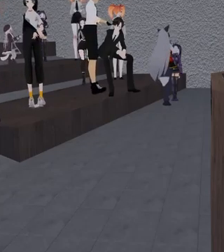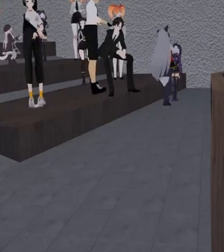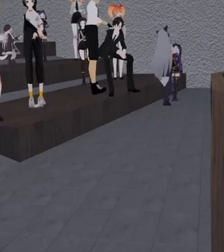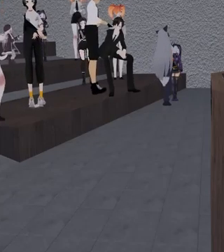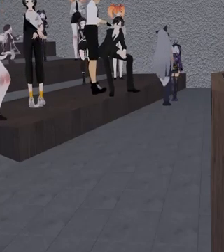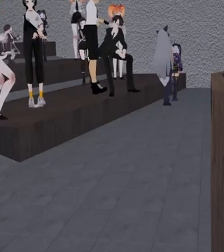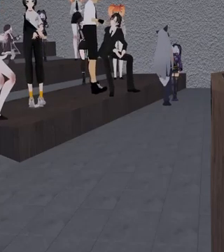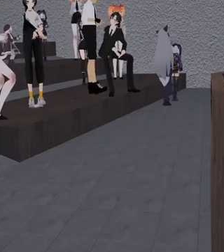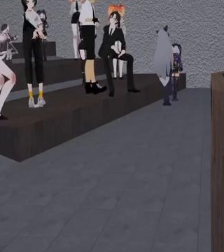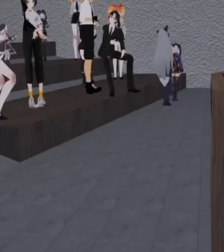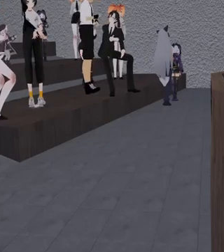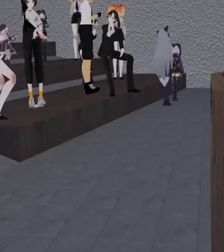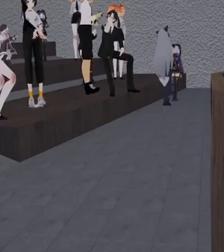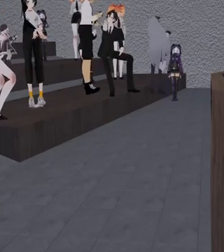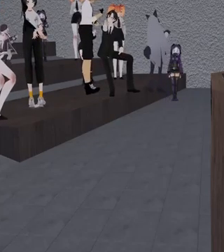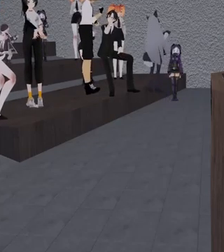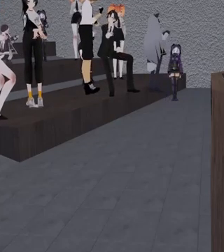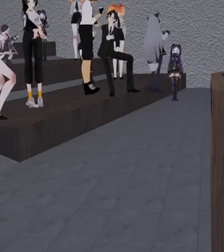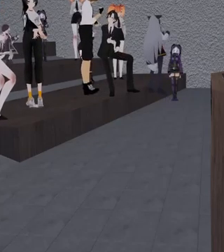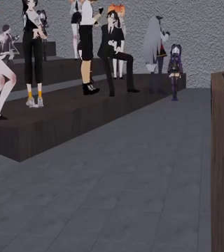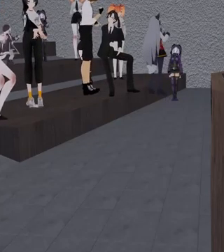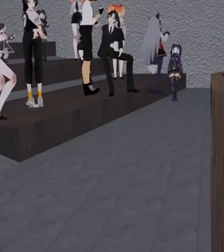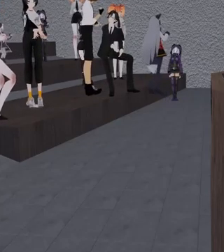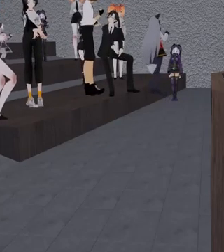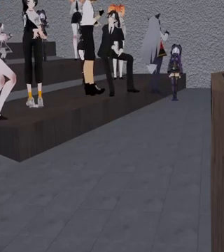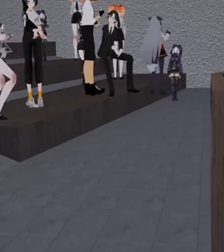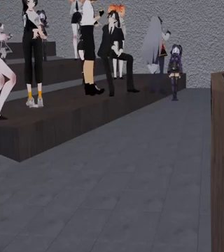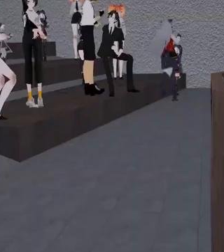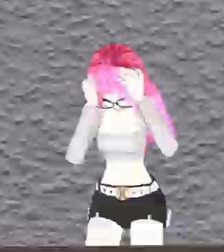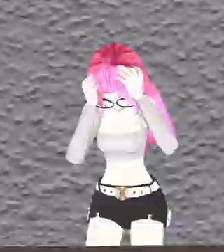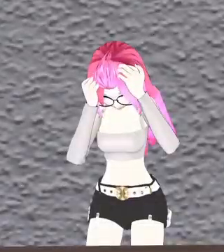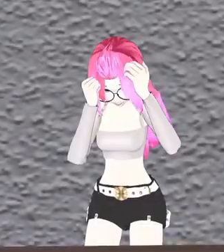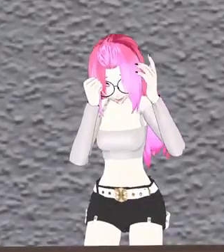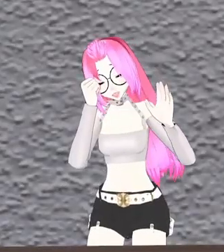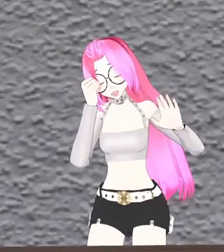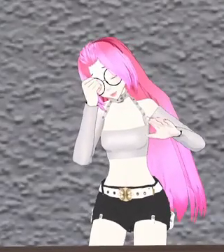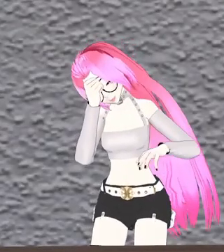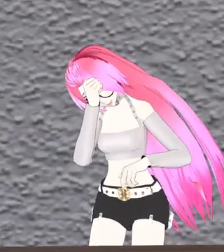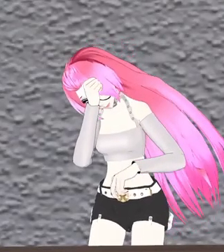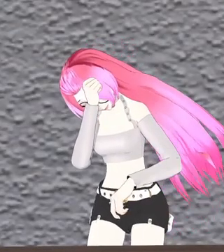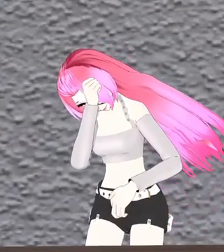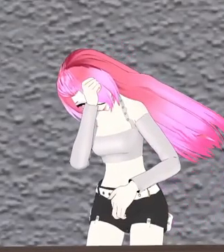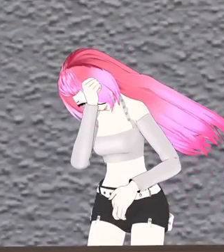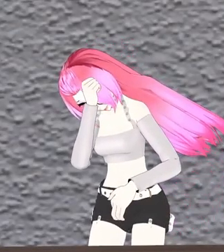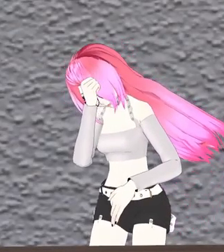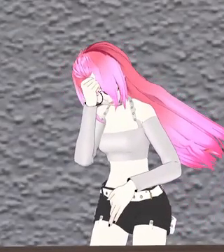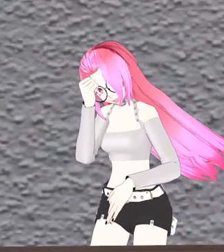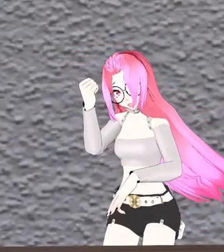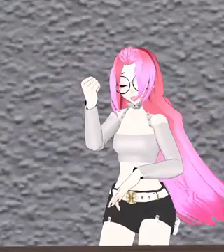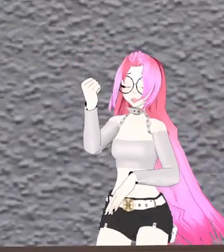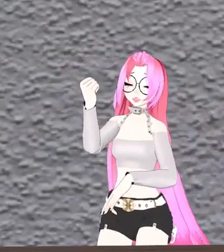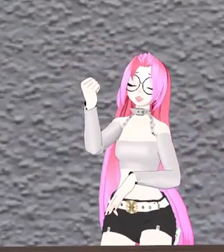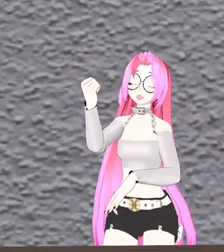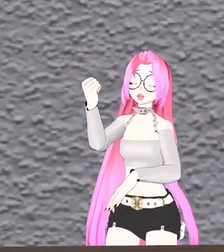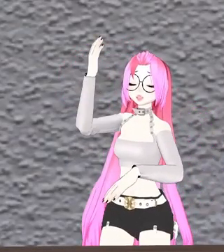there. I have not seen this. Oh my god. Okay. I'm literally face-palming